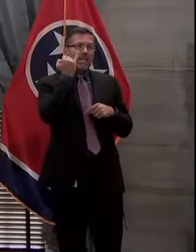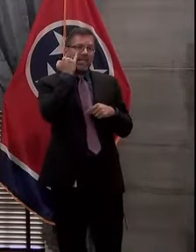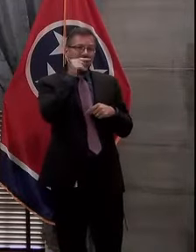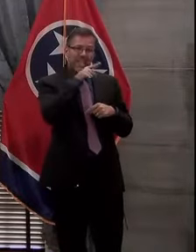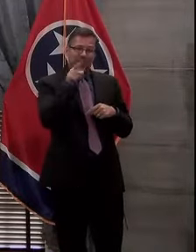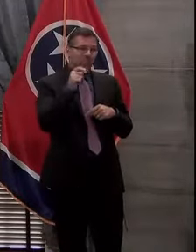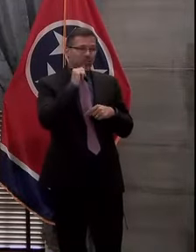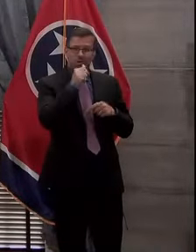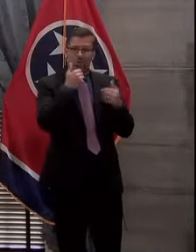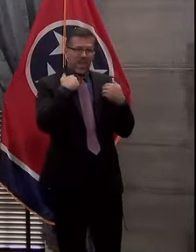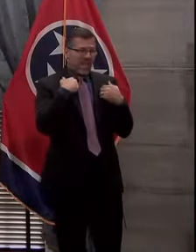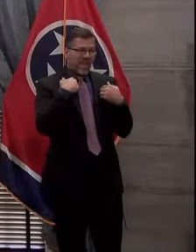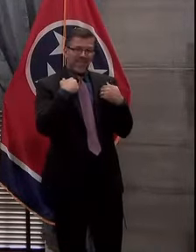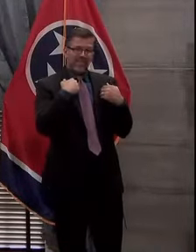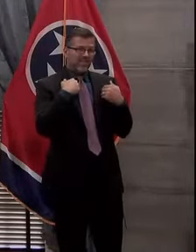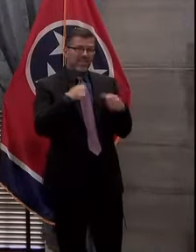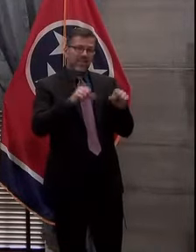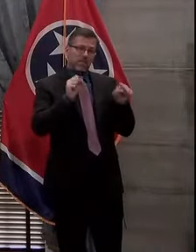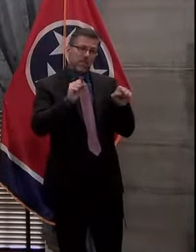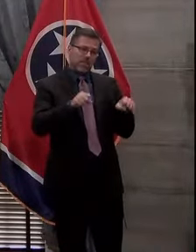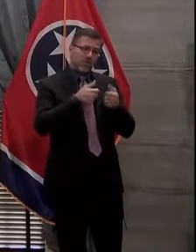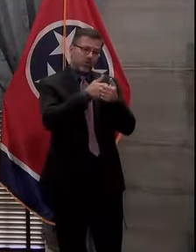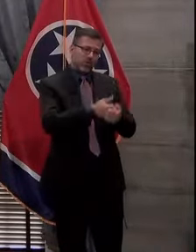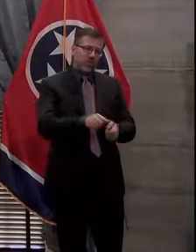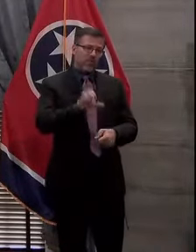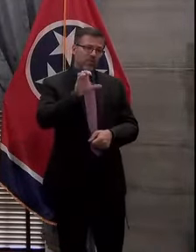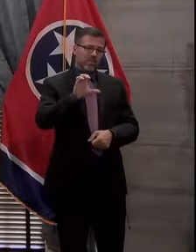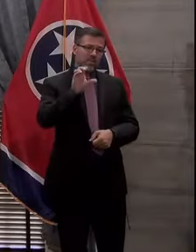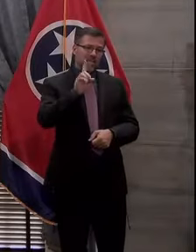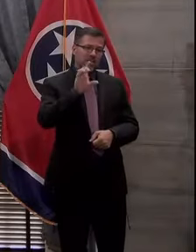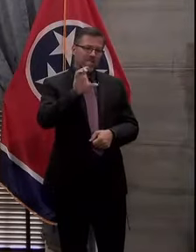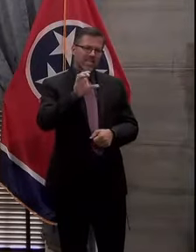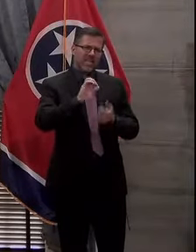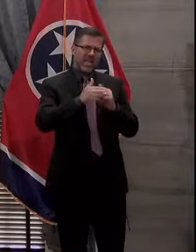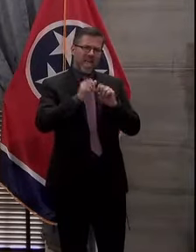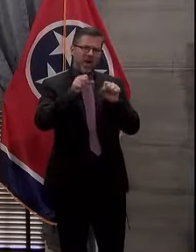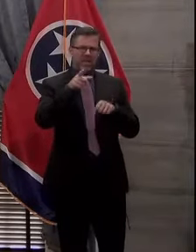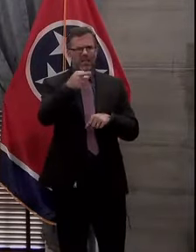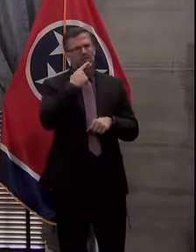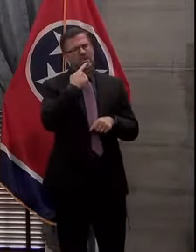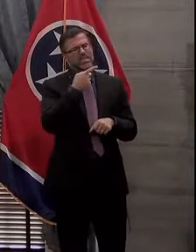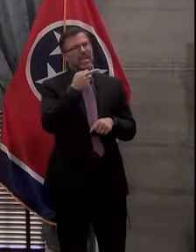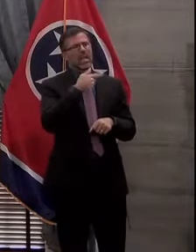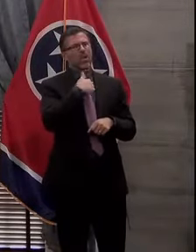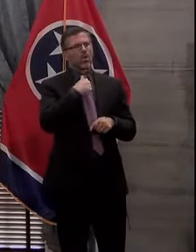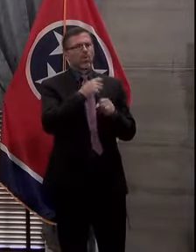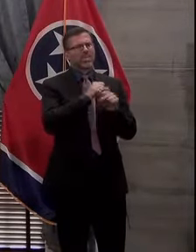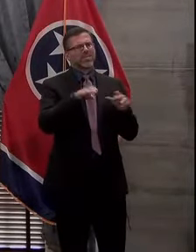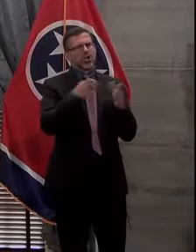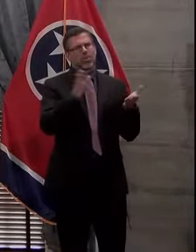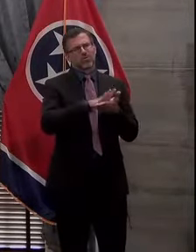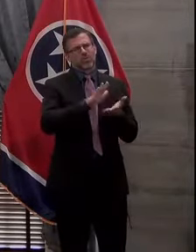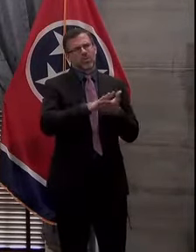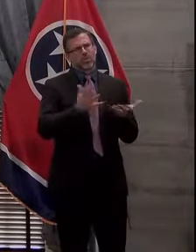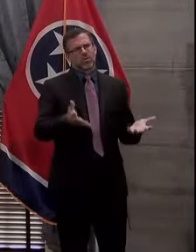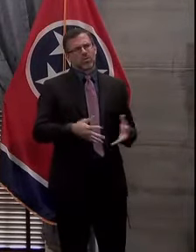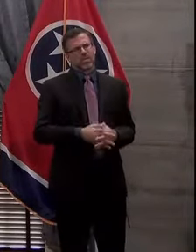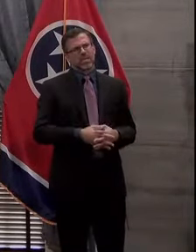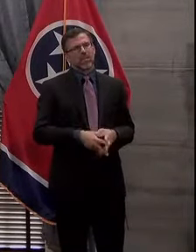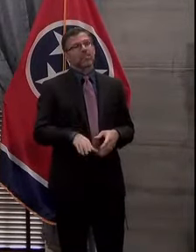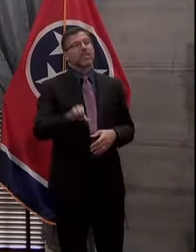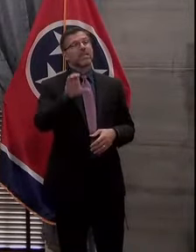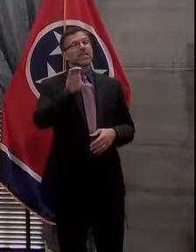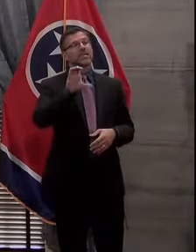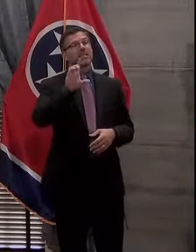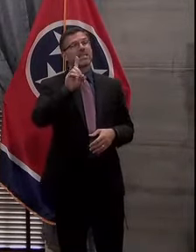have the ability to follow CDC guidelines, how can you say you are safely reopening schools? The CDC also says that the